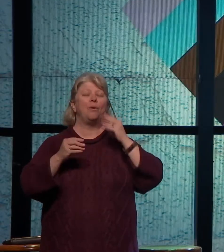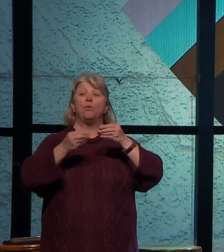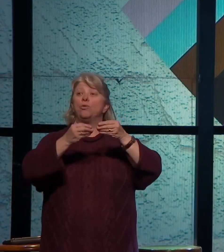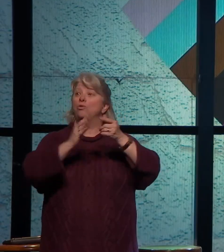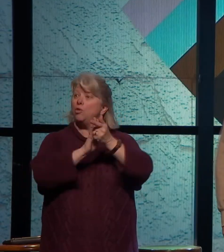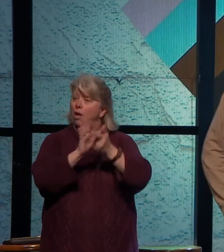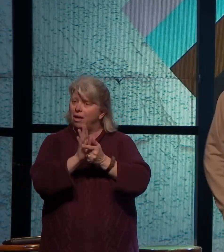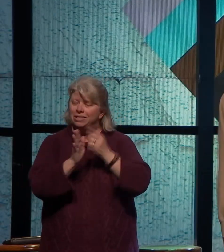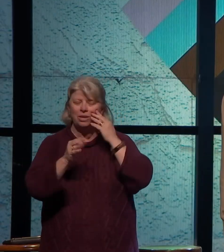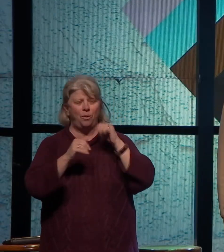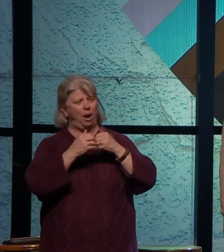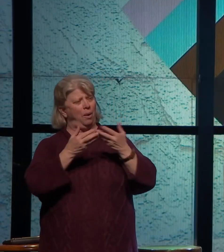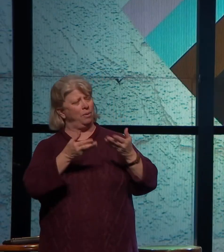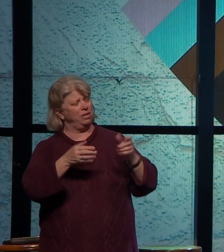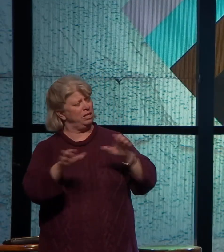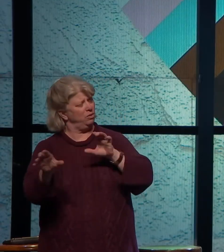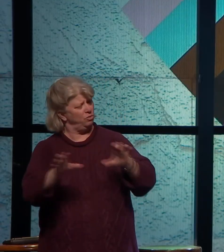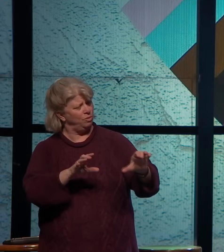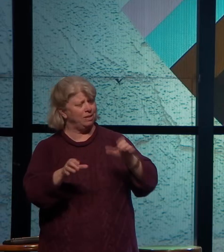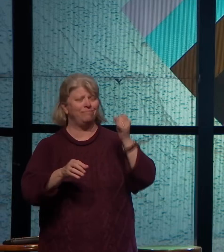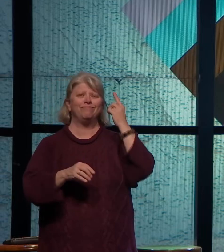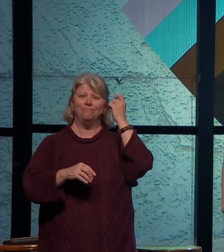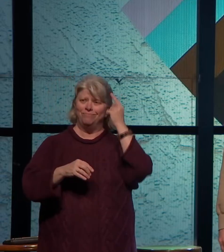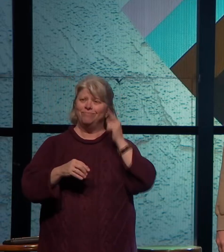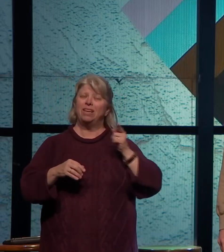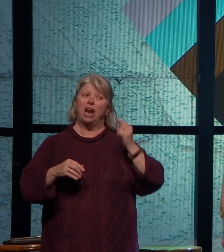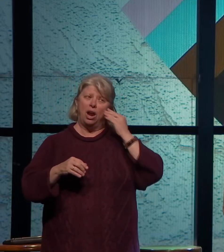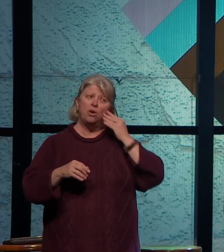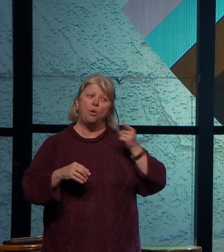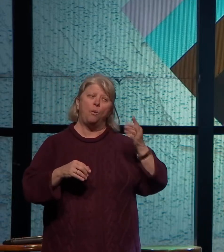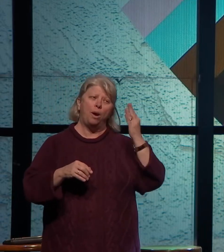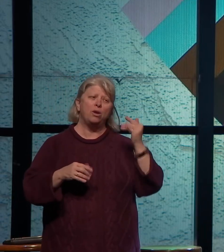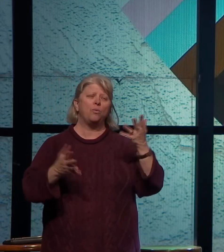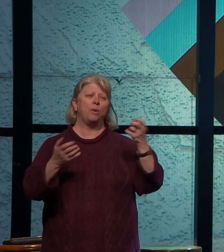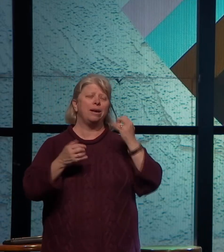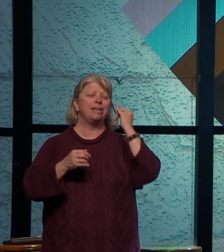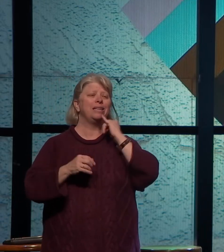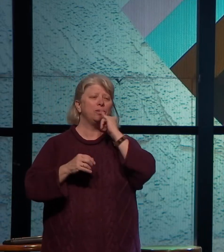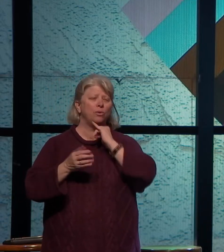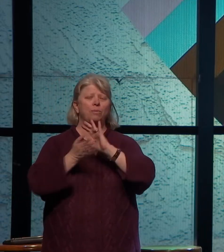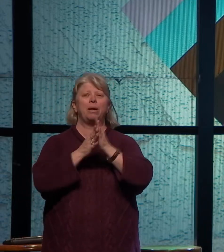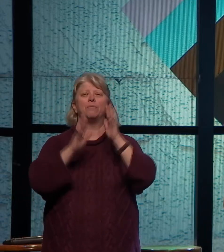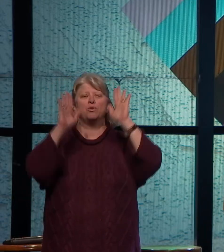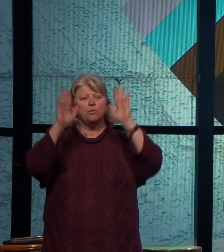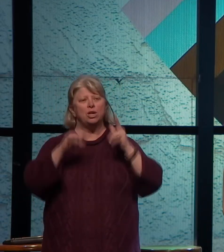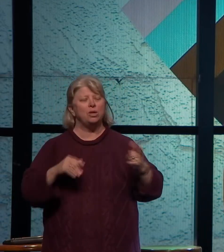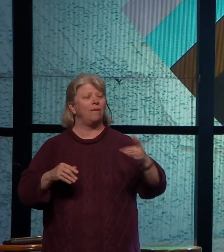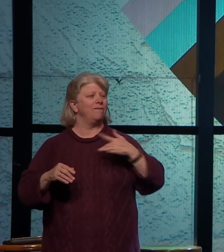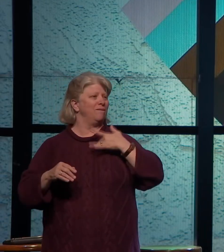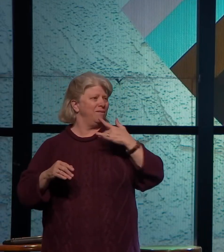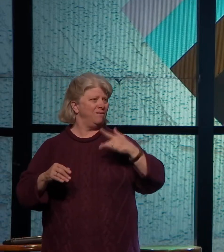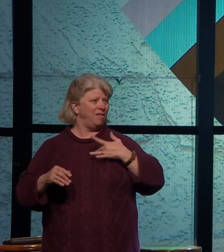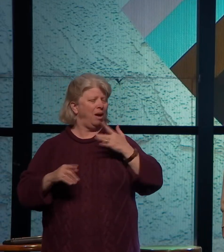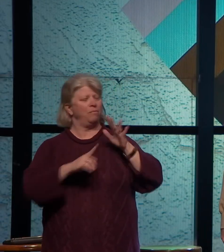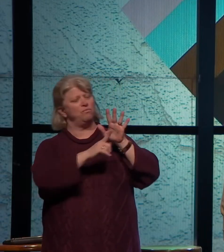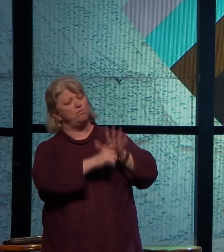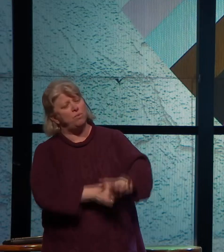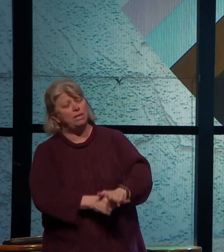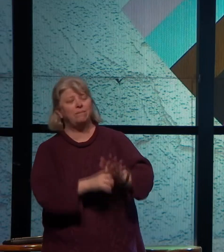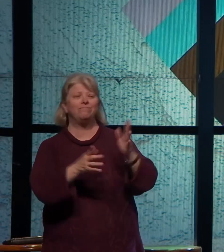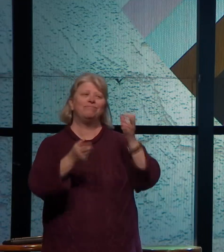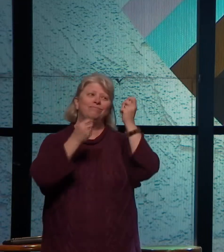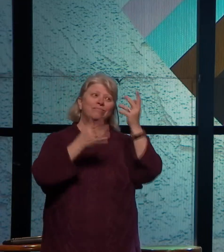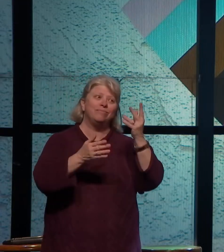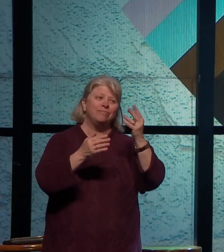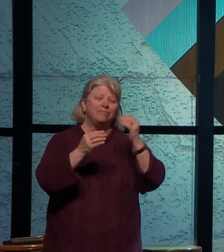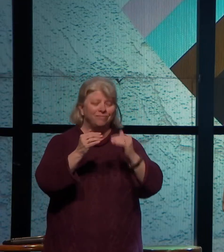loss. He knows how he's been treated, and he gets it. And he says, I know why you want Israel to be great, because you felt the hand of oppression, but I'm here to tell